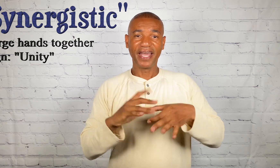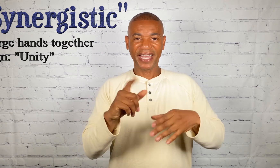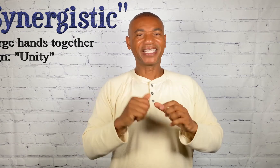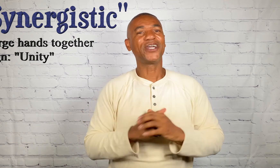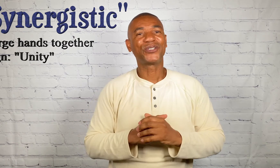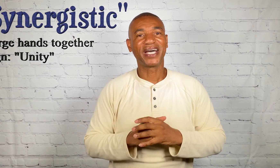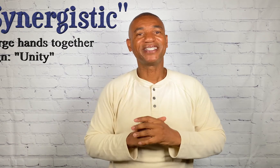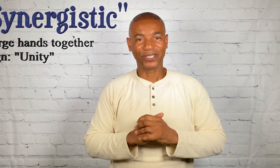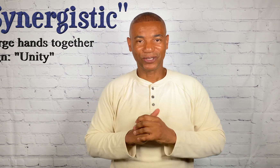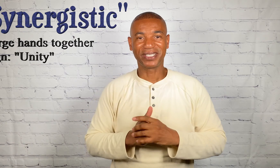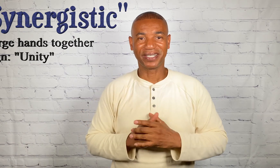That's how you sign synergistic.